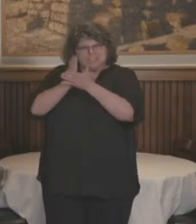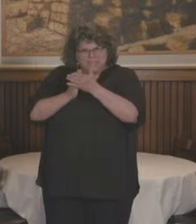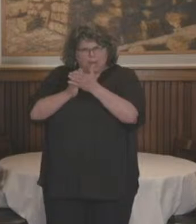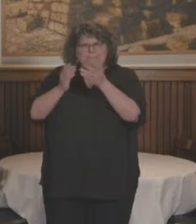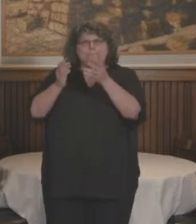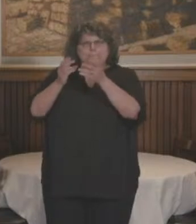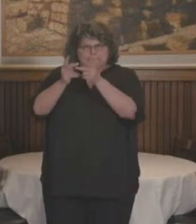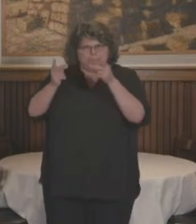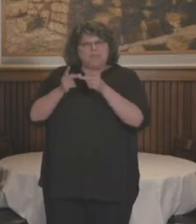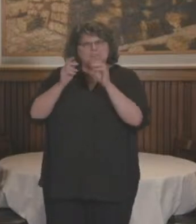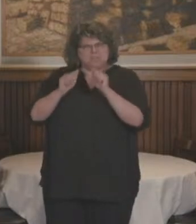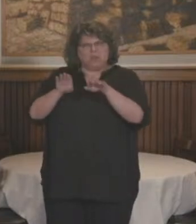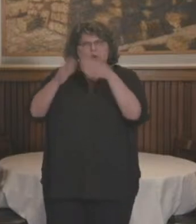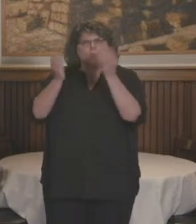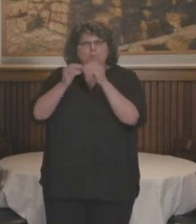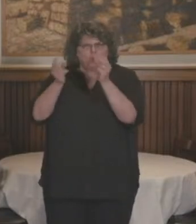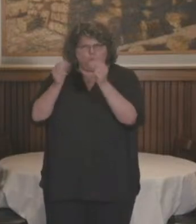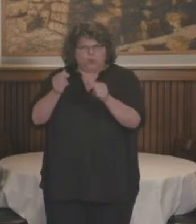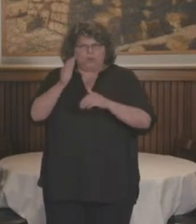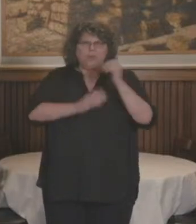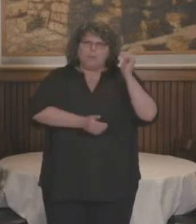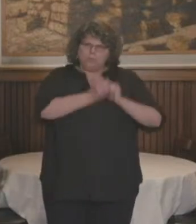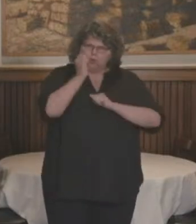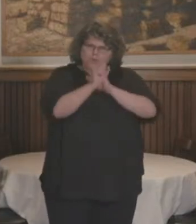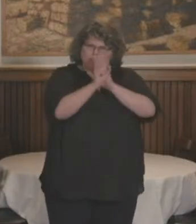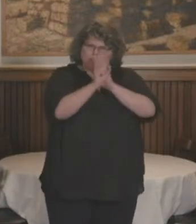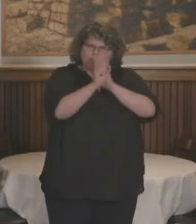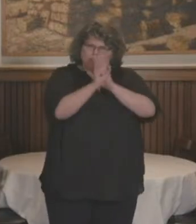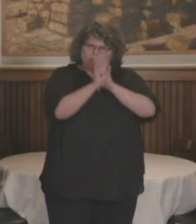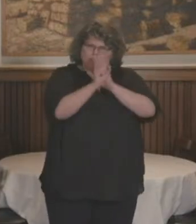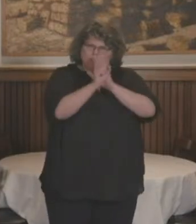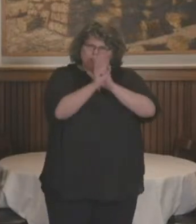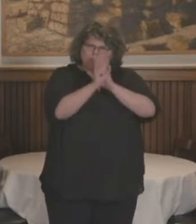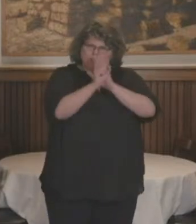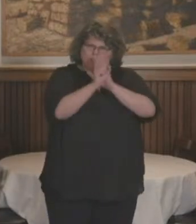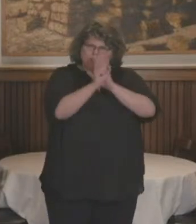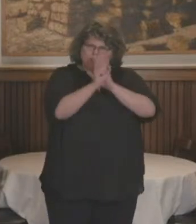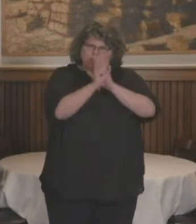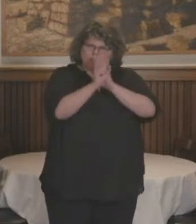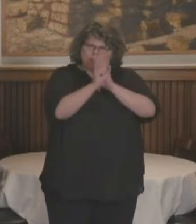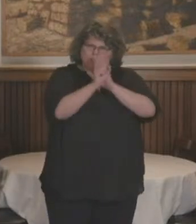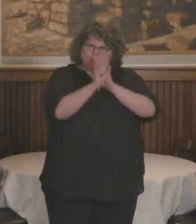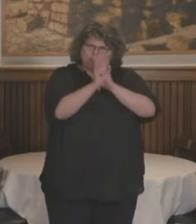state is, focus on three distinct